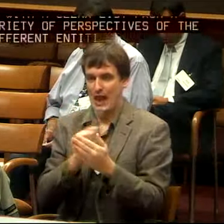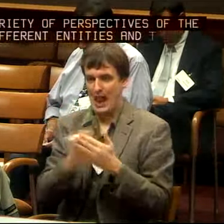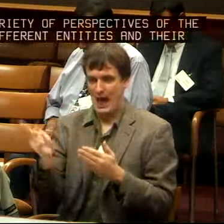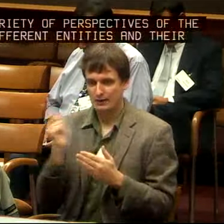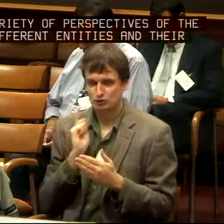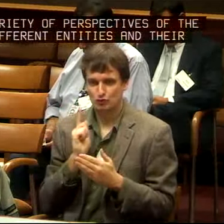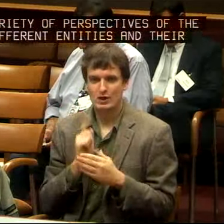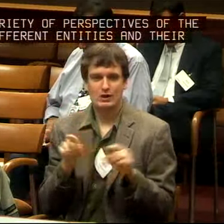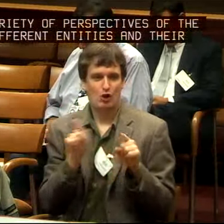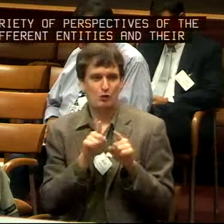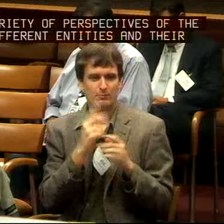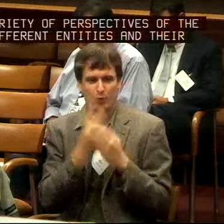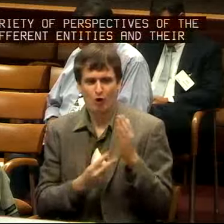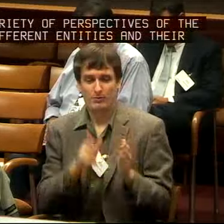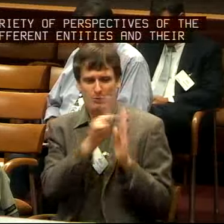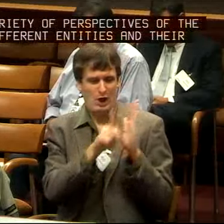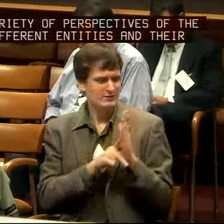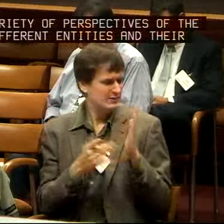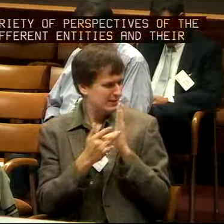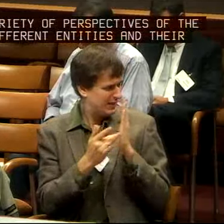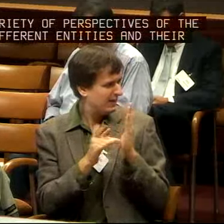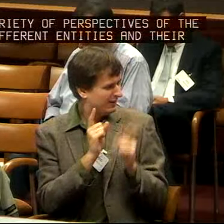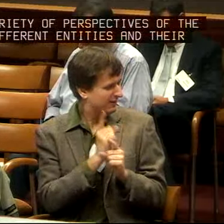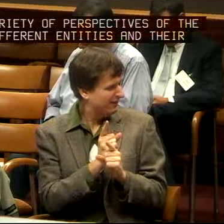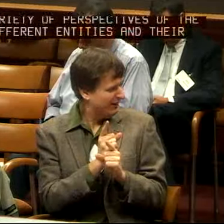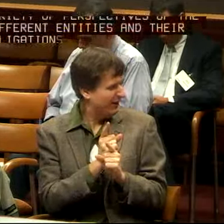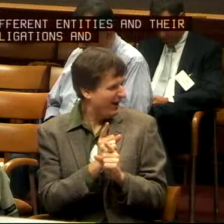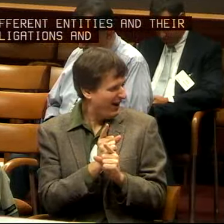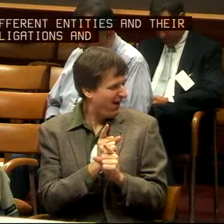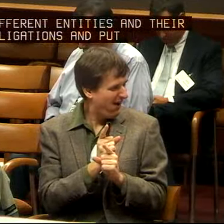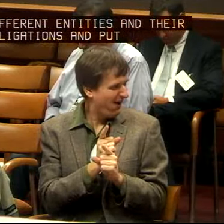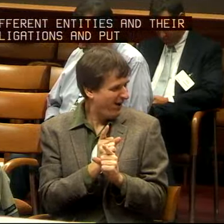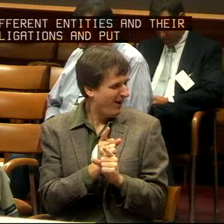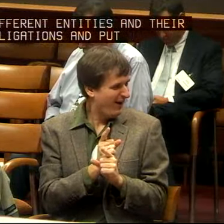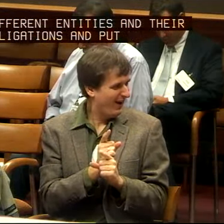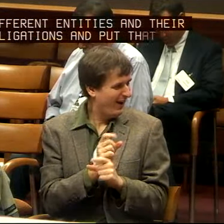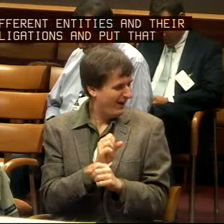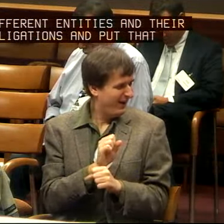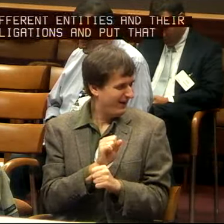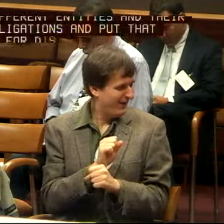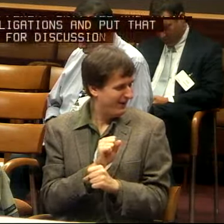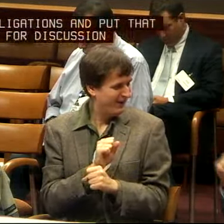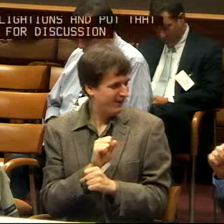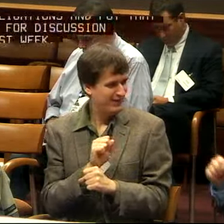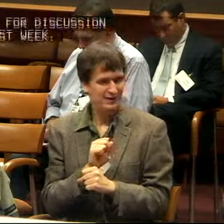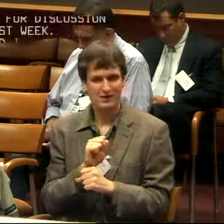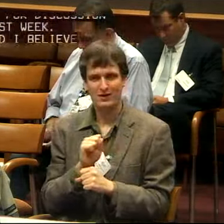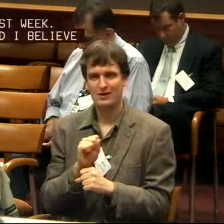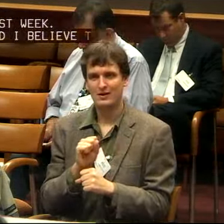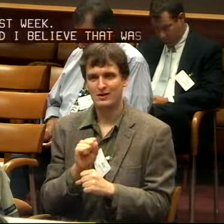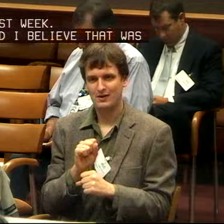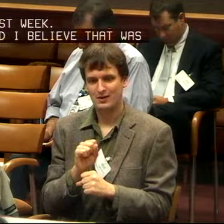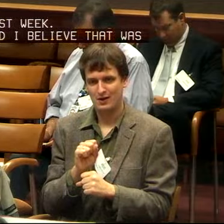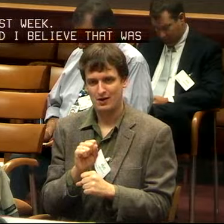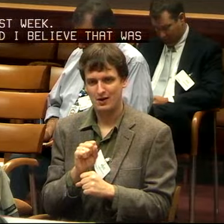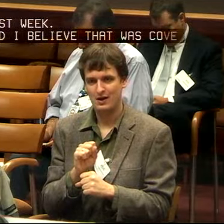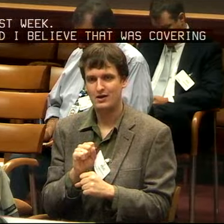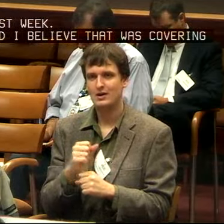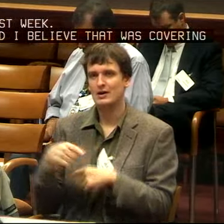for discussion last week. And I believe that was covering both policy and technical, right, Bob? And Bob says